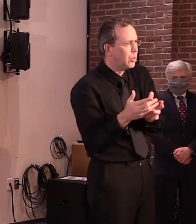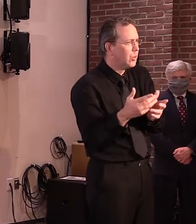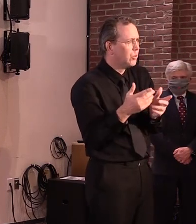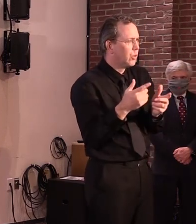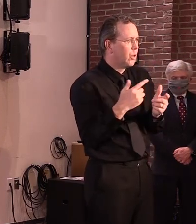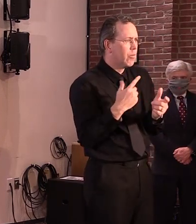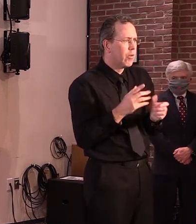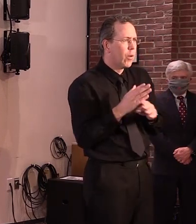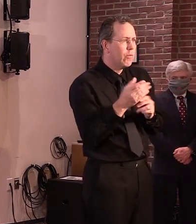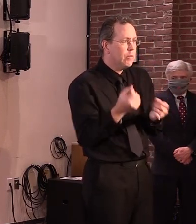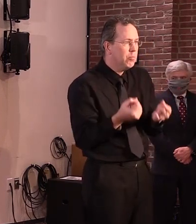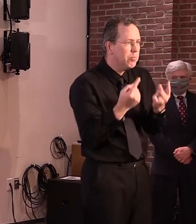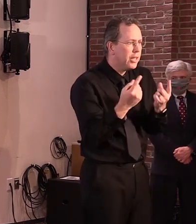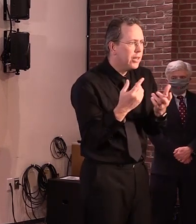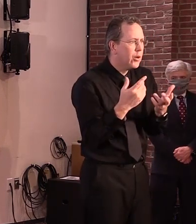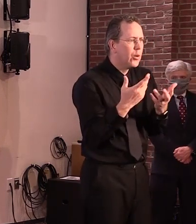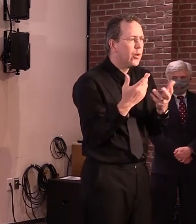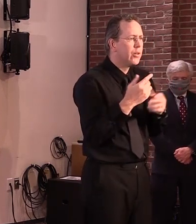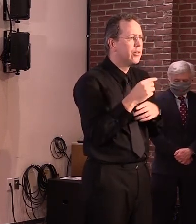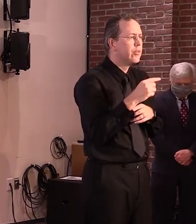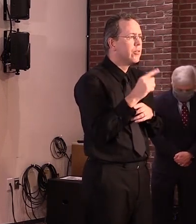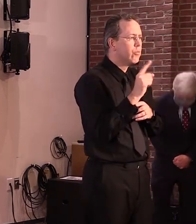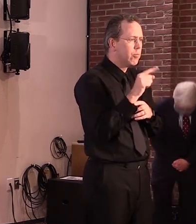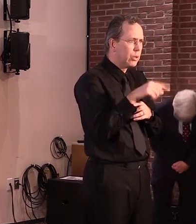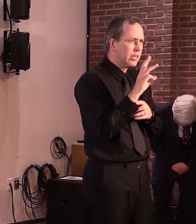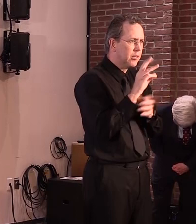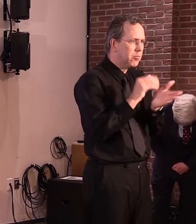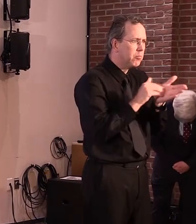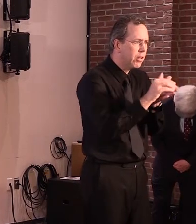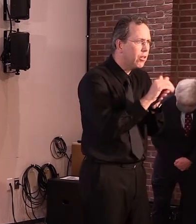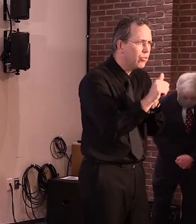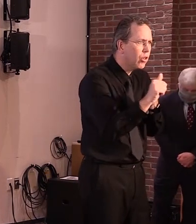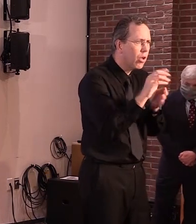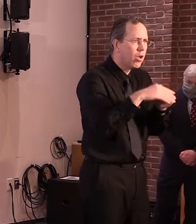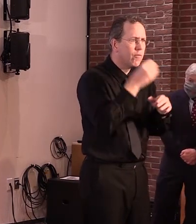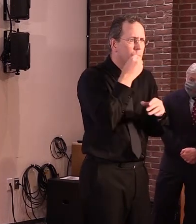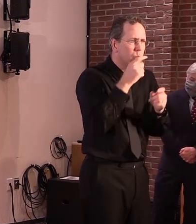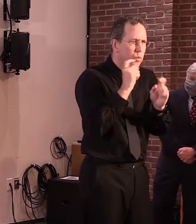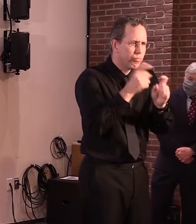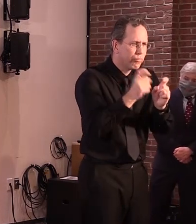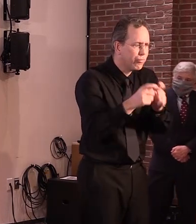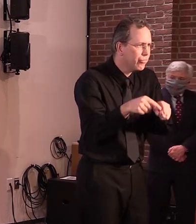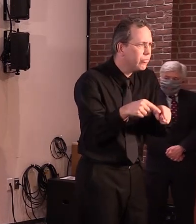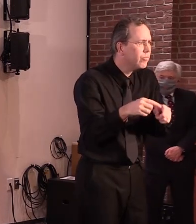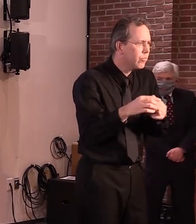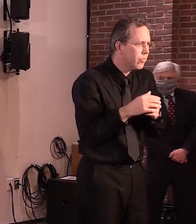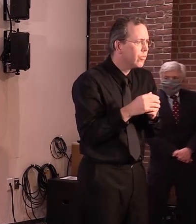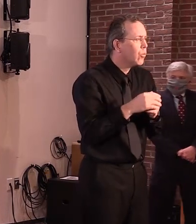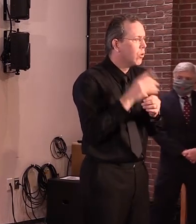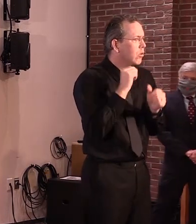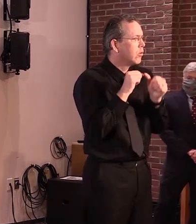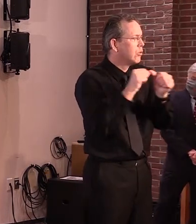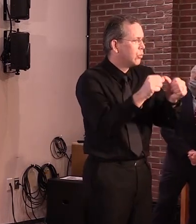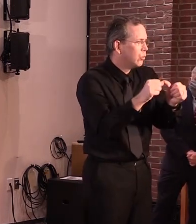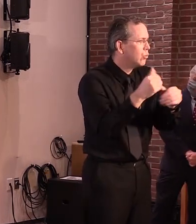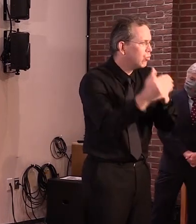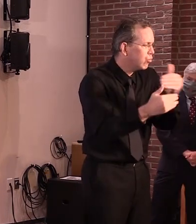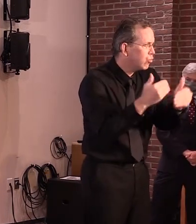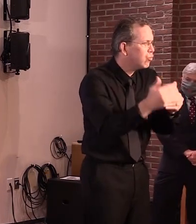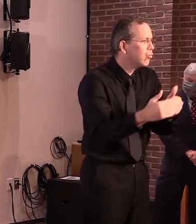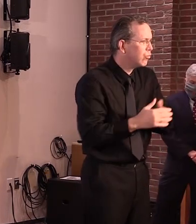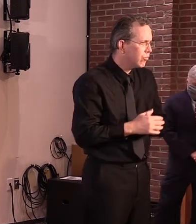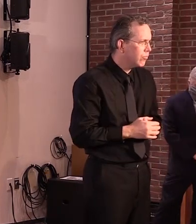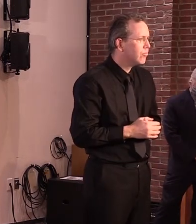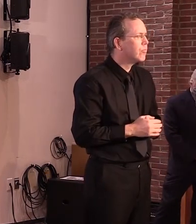here in the state. So we've done a significant amount. We're going to continue to provide for the basic needs and do all we can to